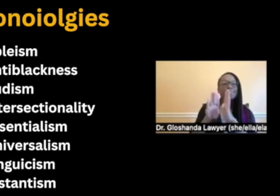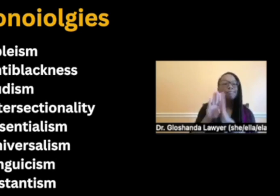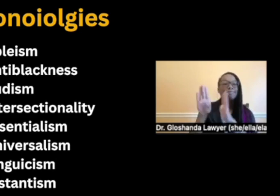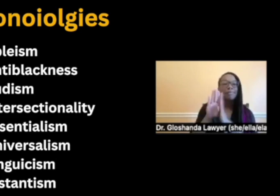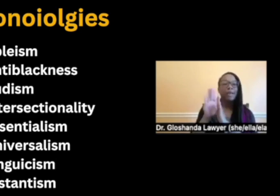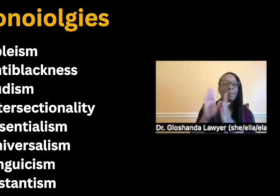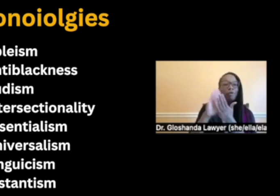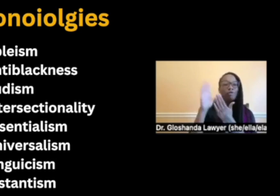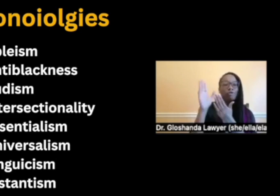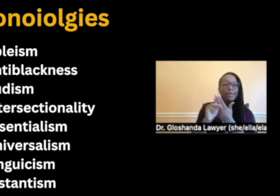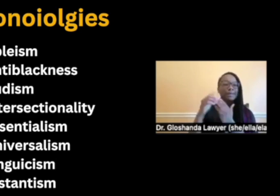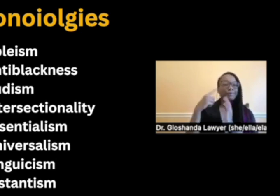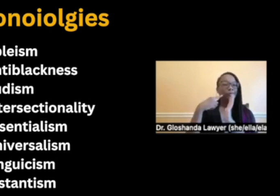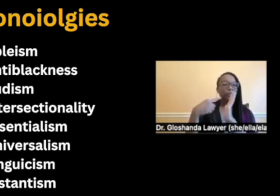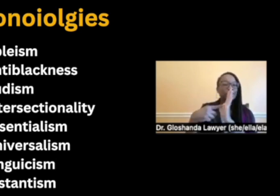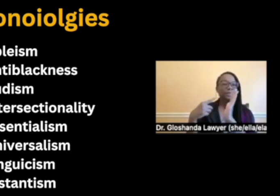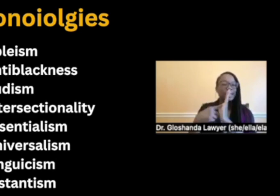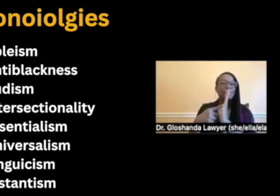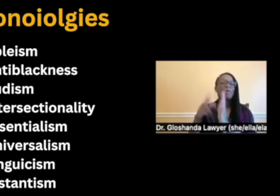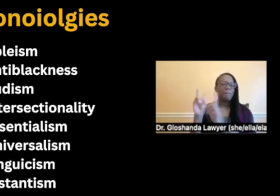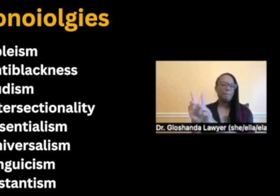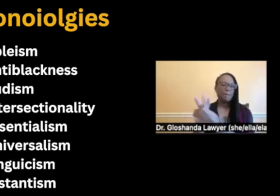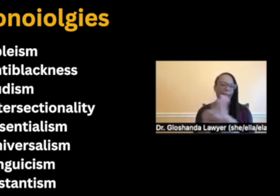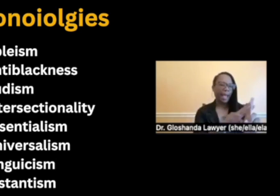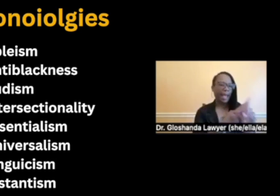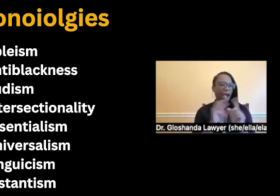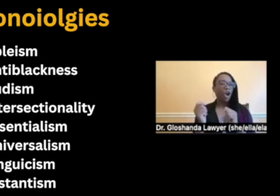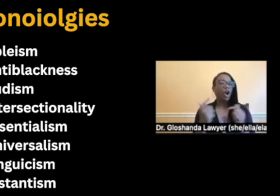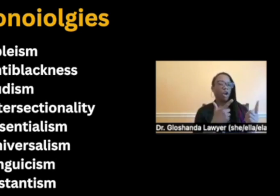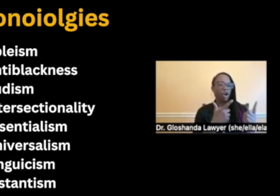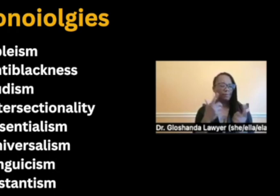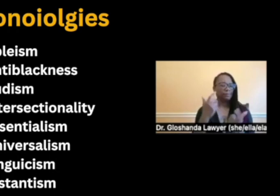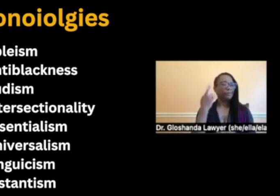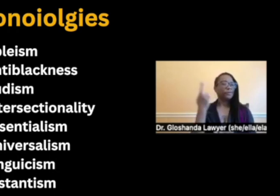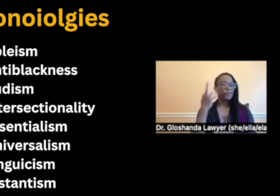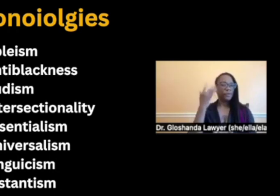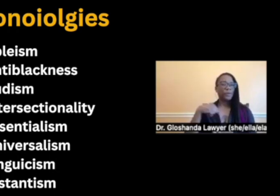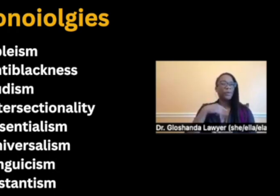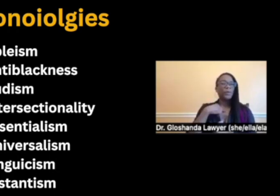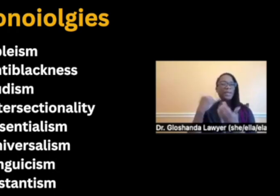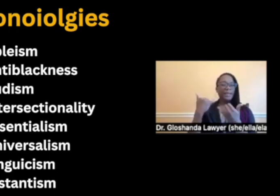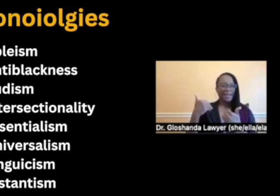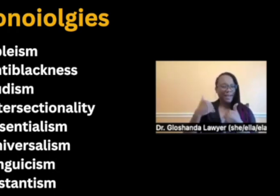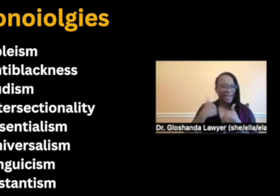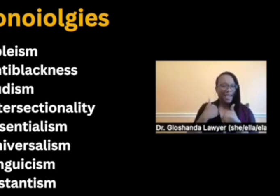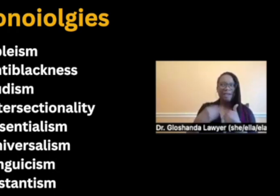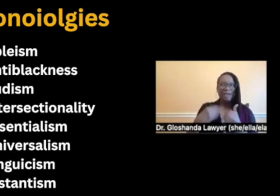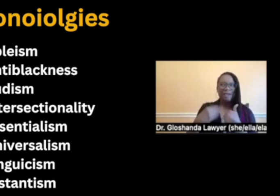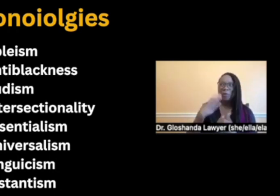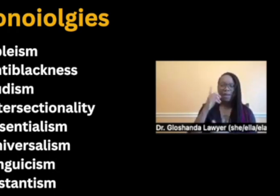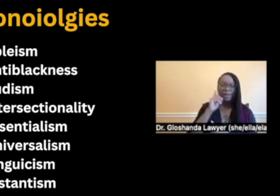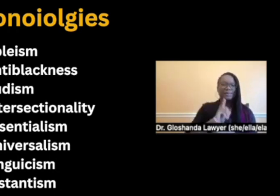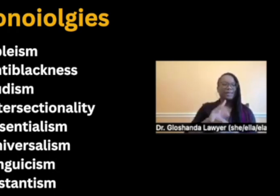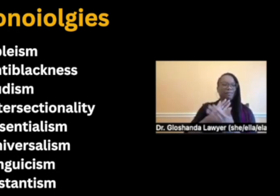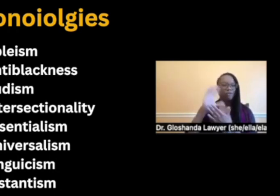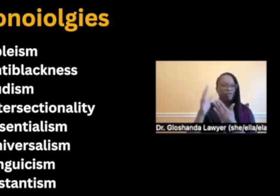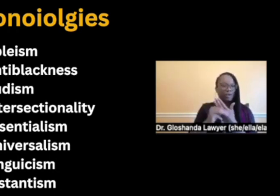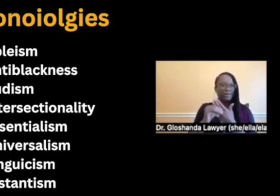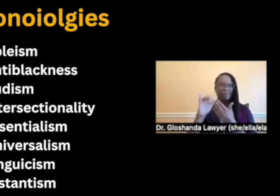their experiences are the same, that you can use the one type of curriculum and it should be appropriate for all of your